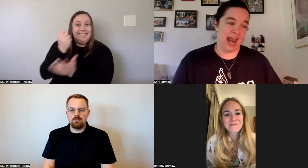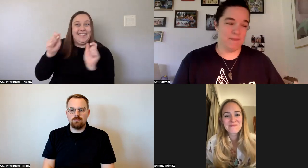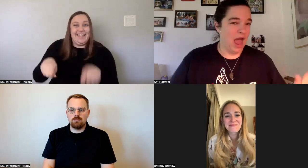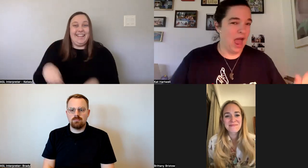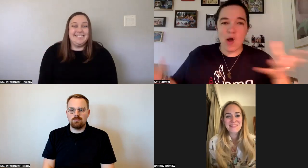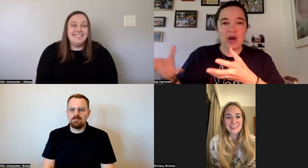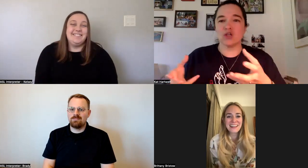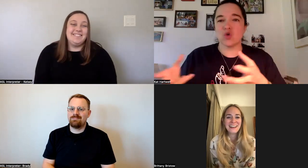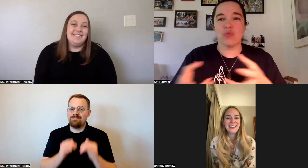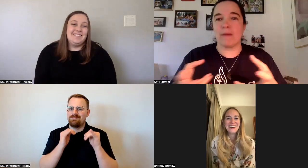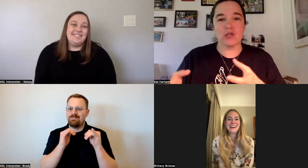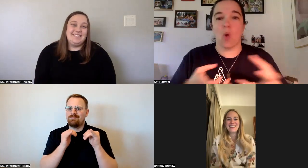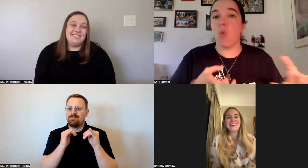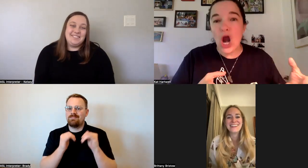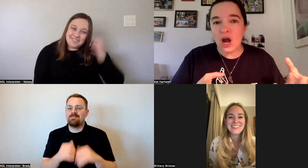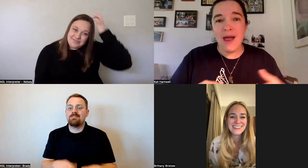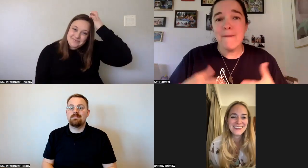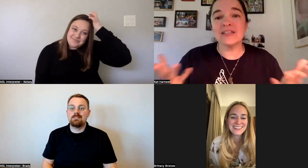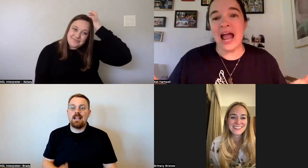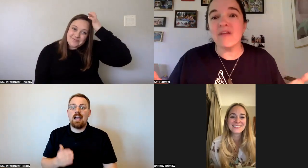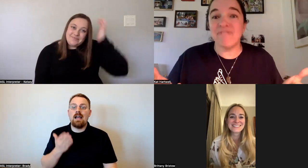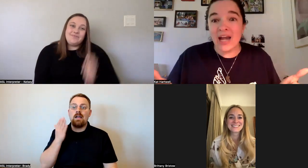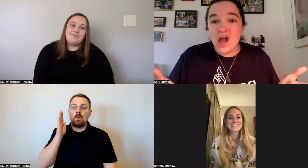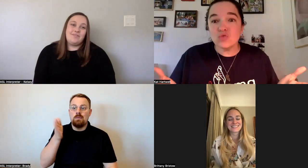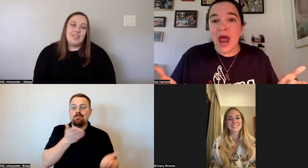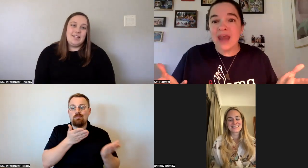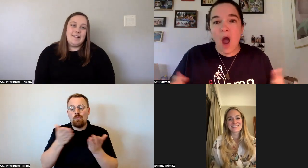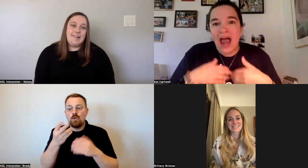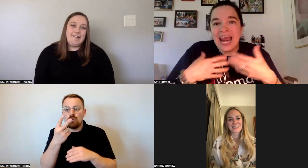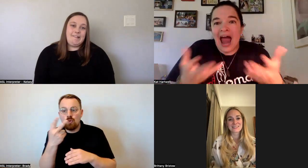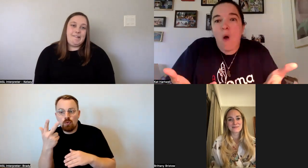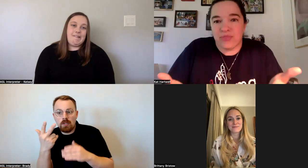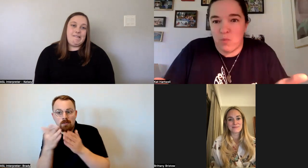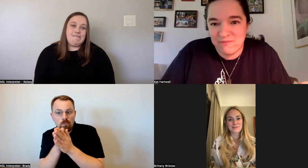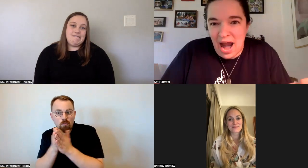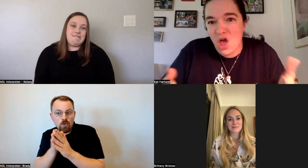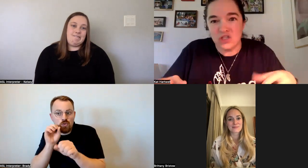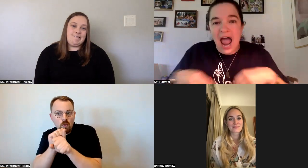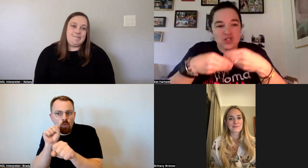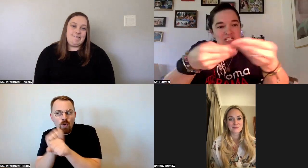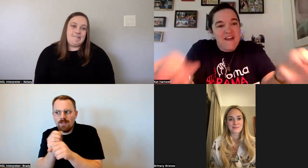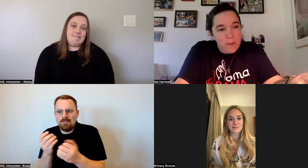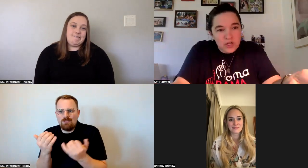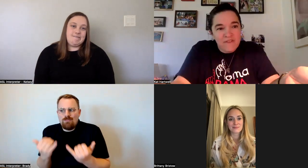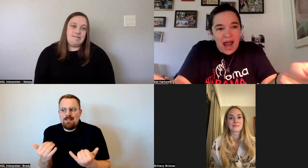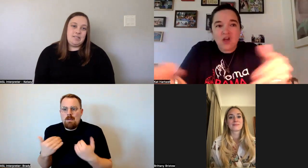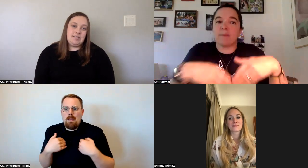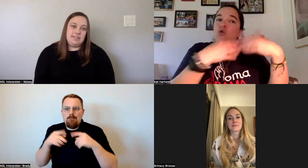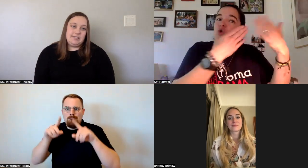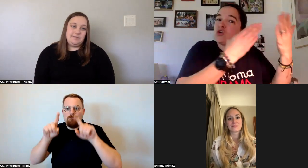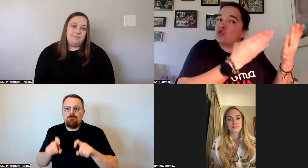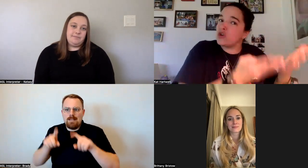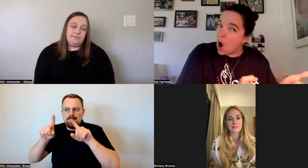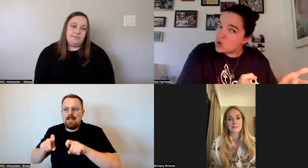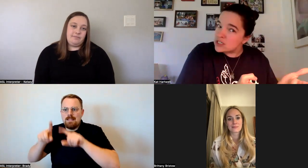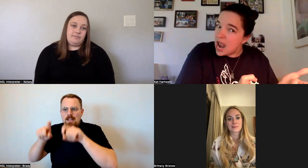Yeah, same. I will bring like 2 or 3 books to work because like binders right now, I can't help them with binders. I just give them to the binders. I'm